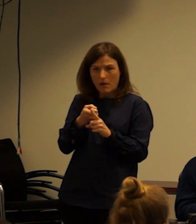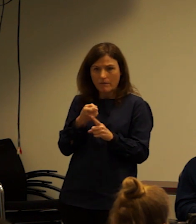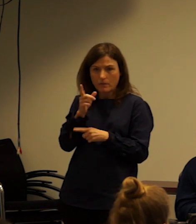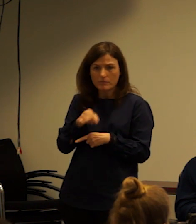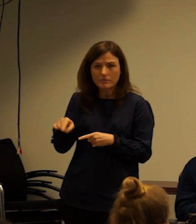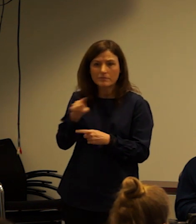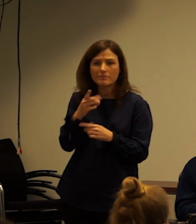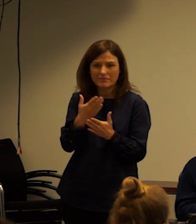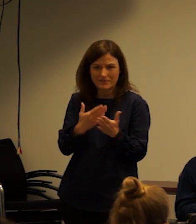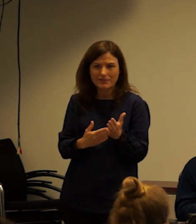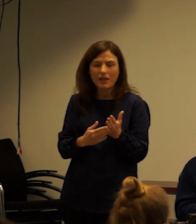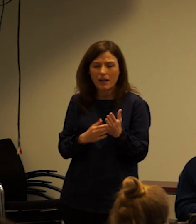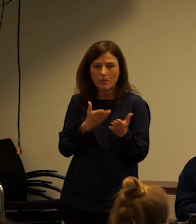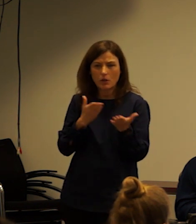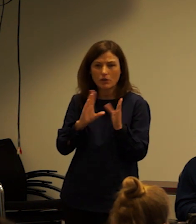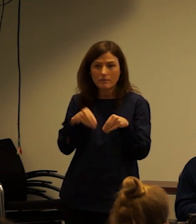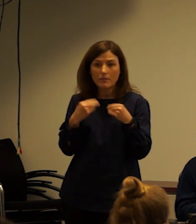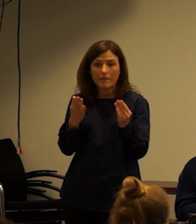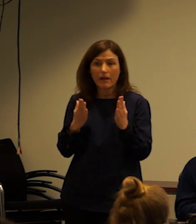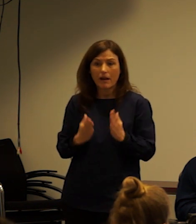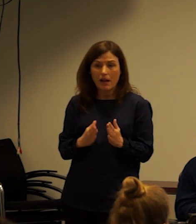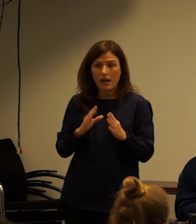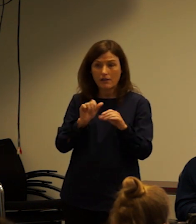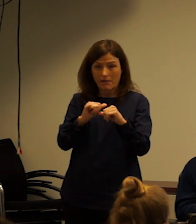some of the service provider agencies in here